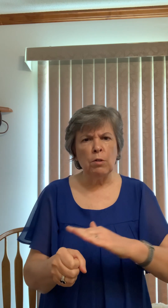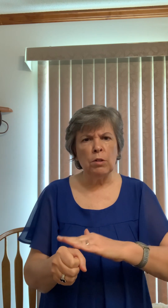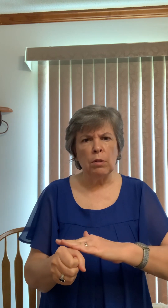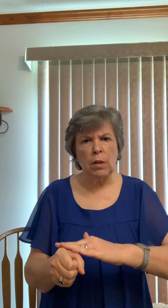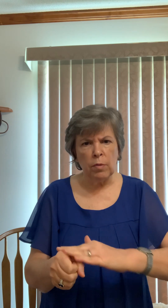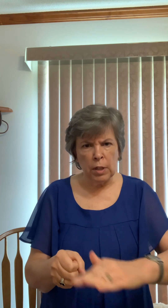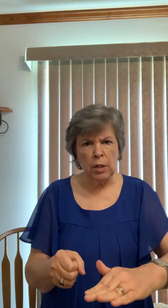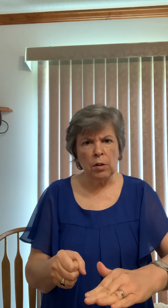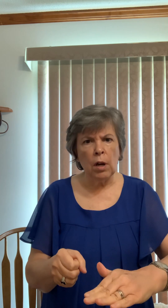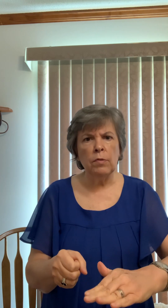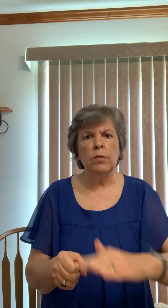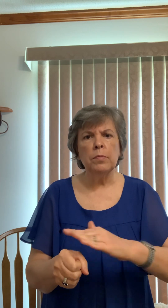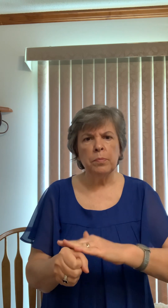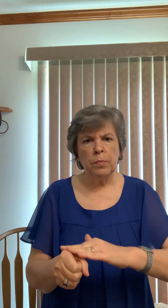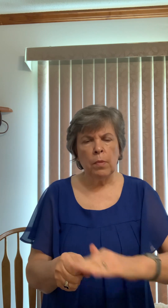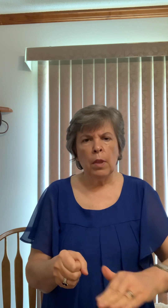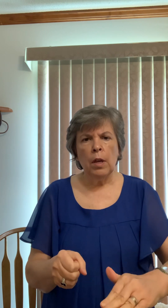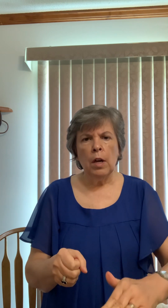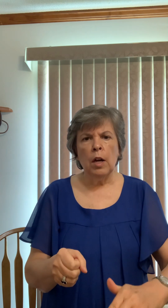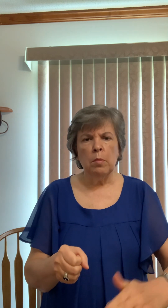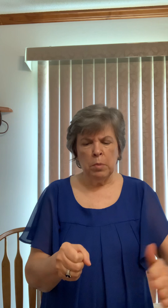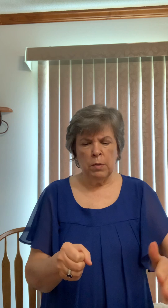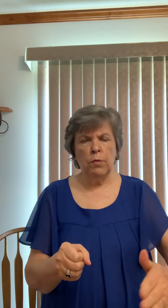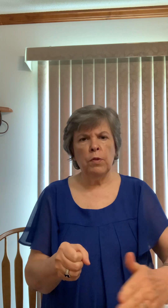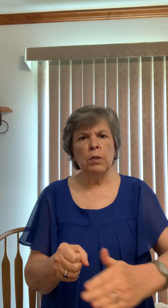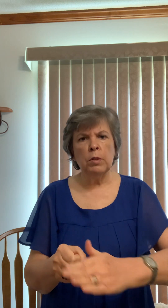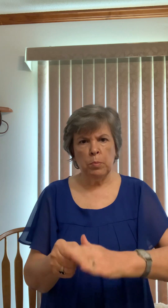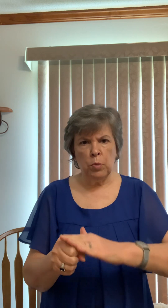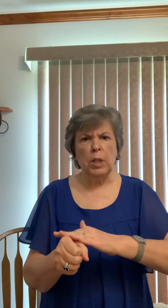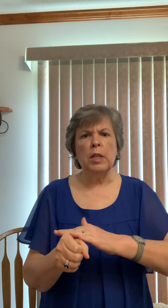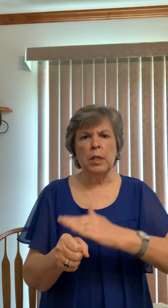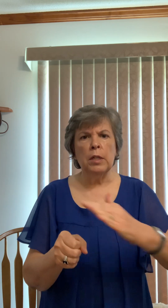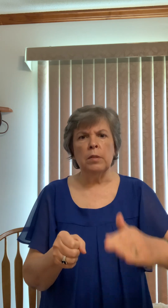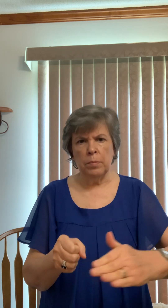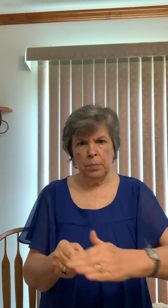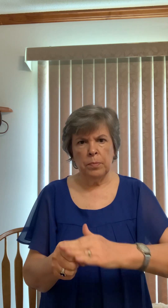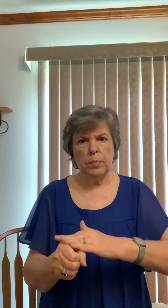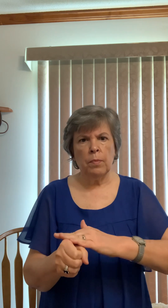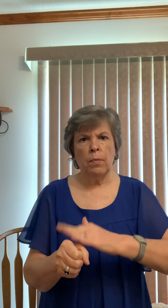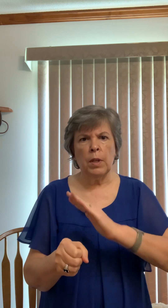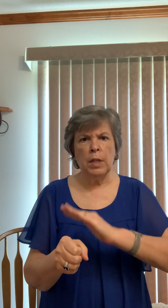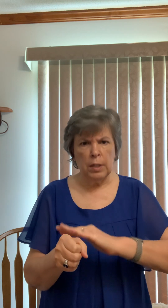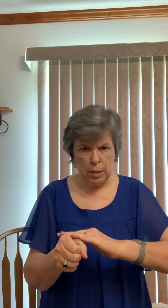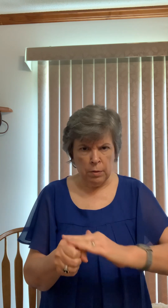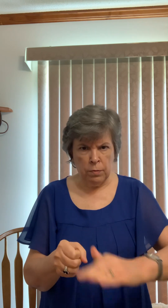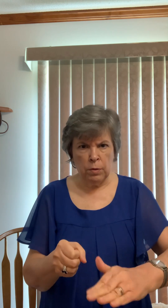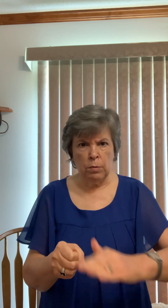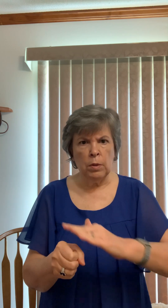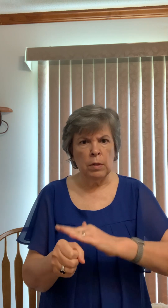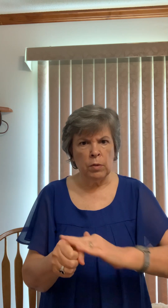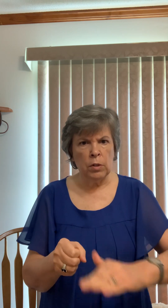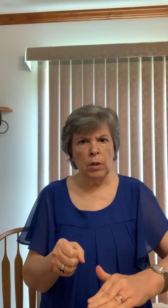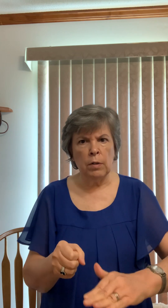you're leveling it off. But fill is bringing it in, and then enough, you level it off.